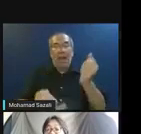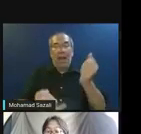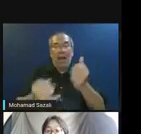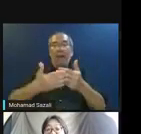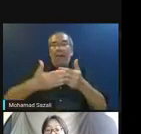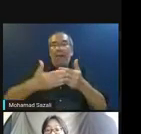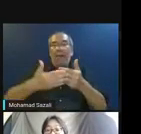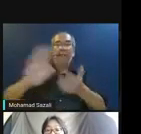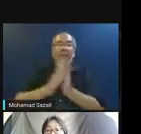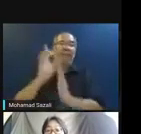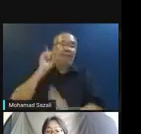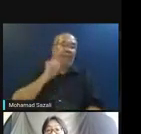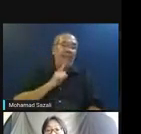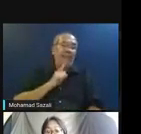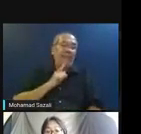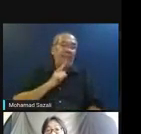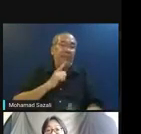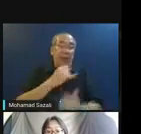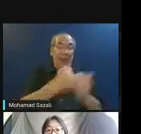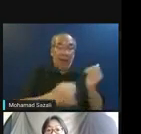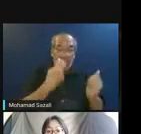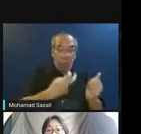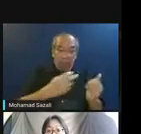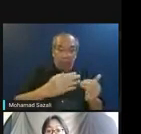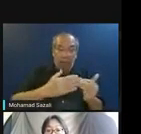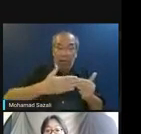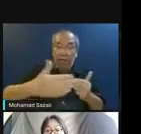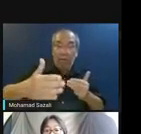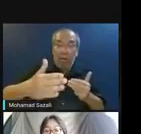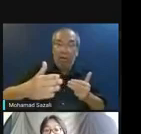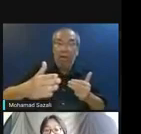and exercise for them to speak.